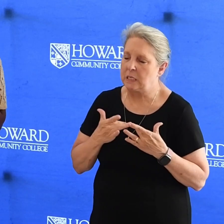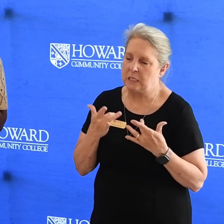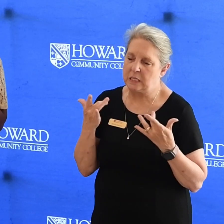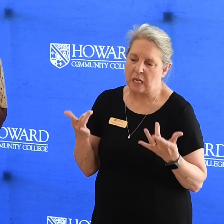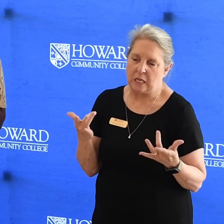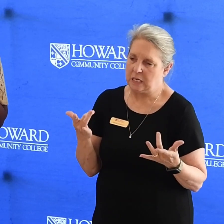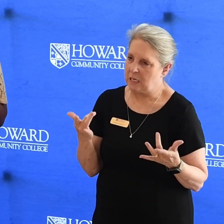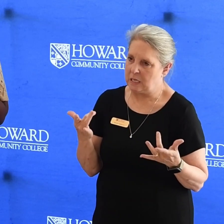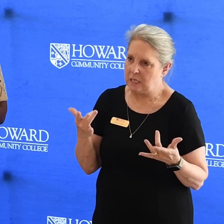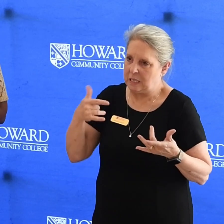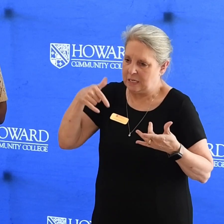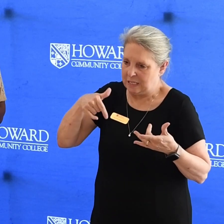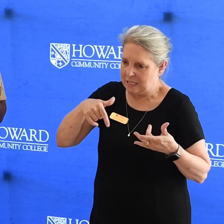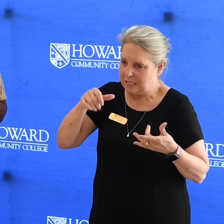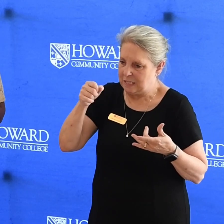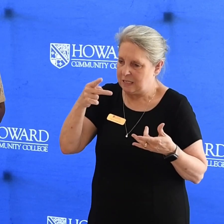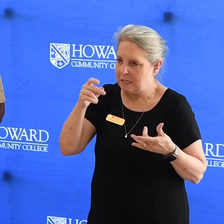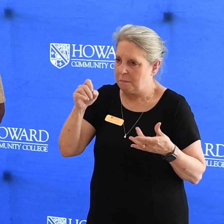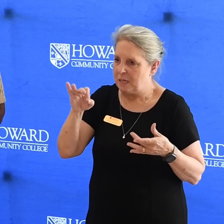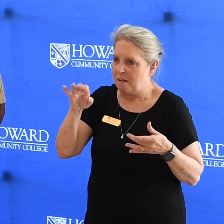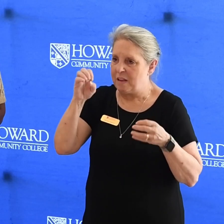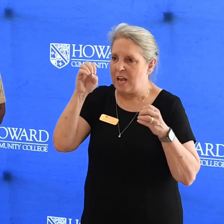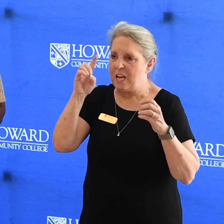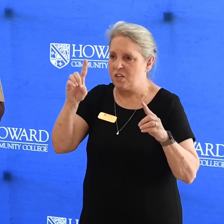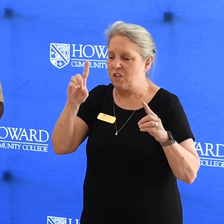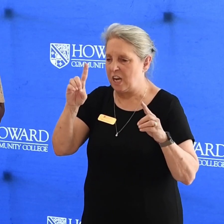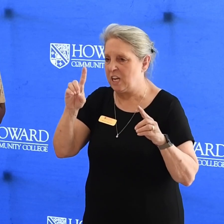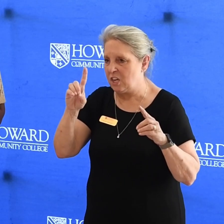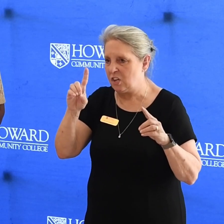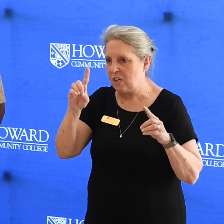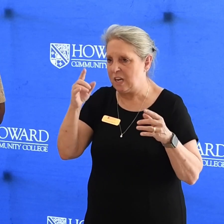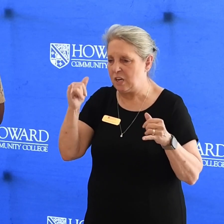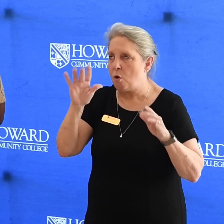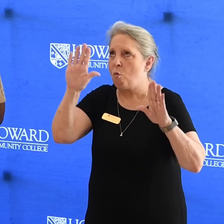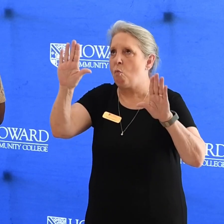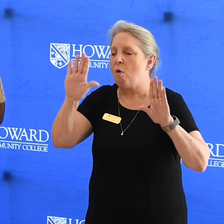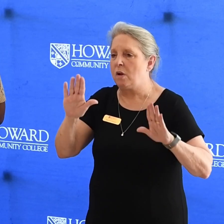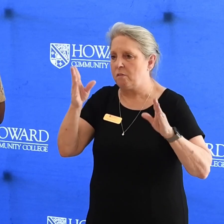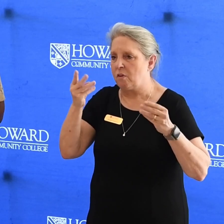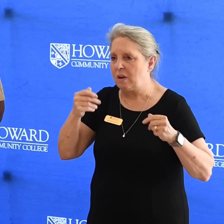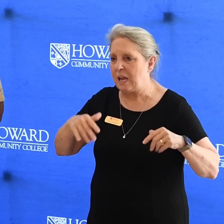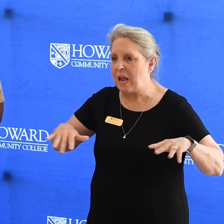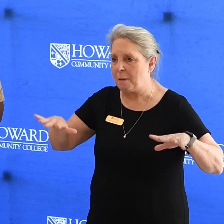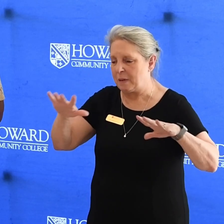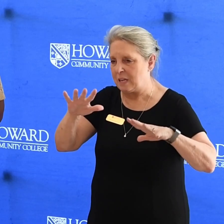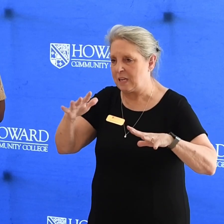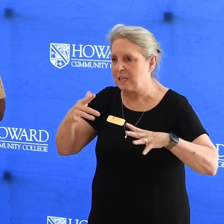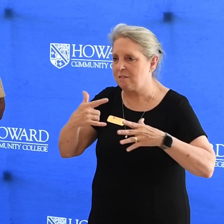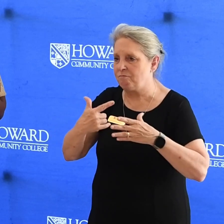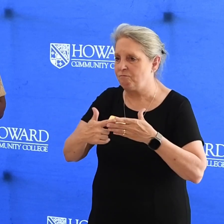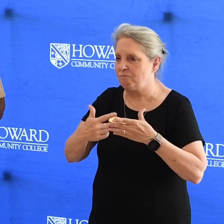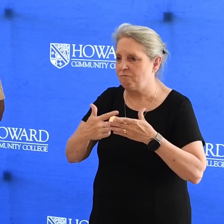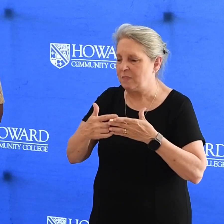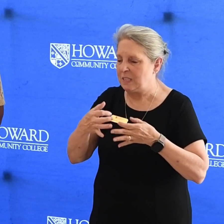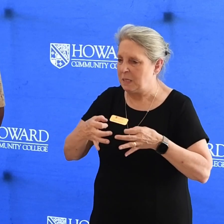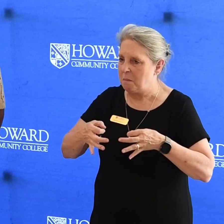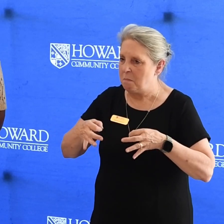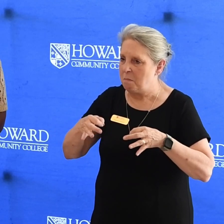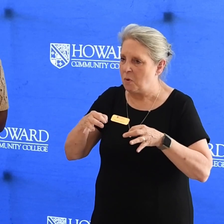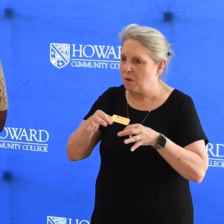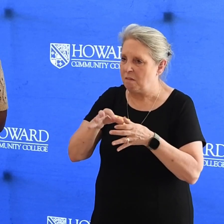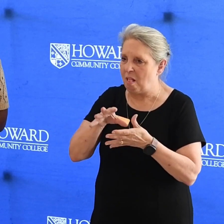to be in this space of education on this wonderful campus, talking about the importance